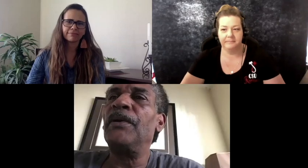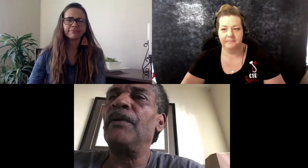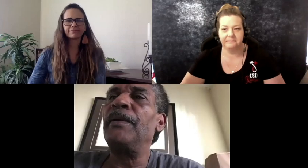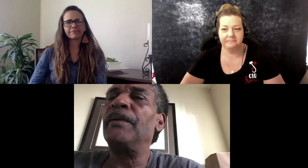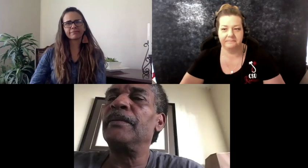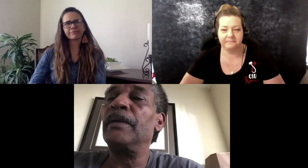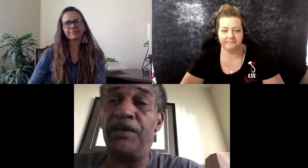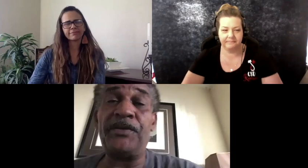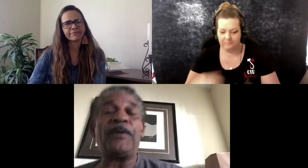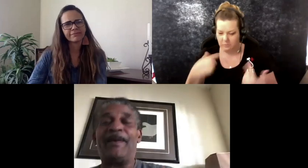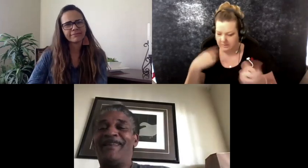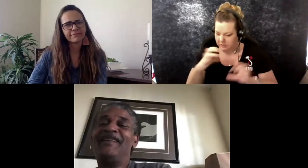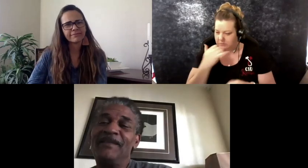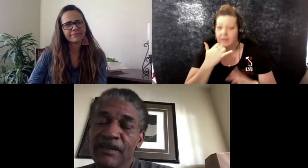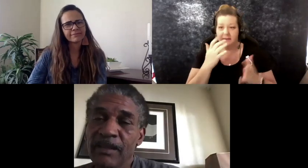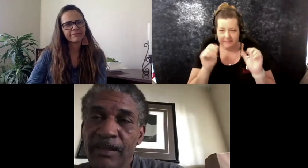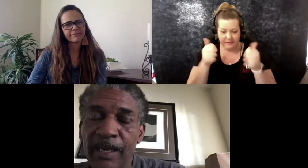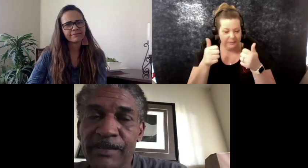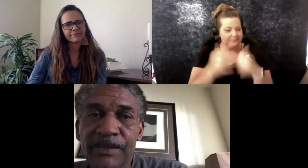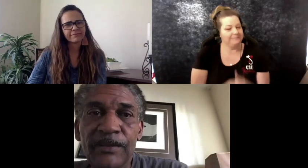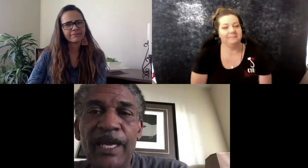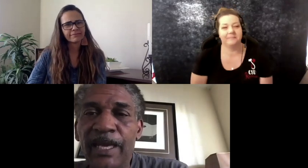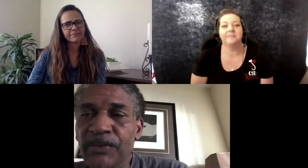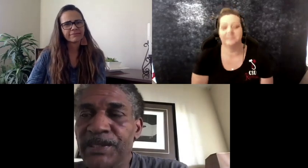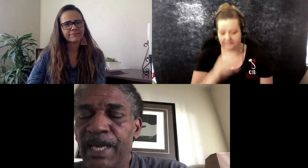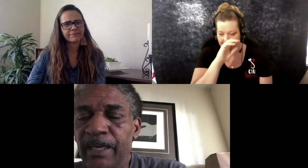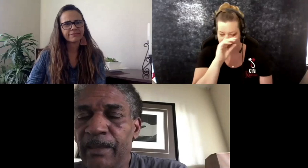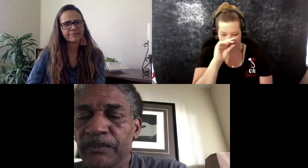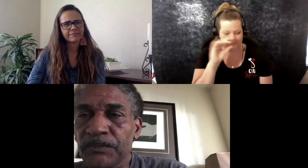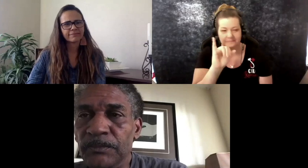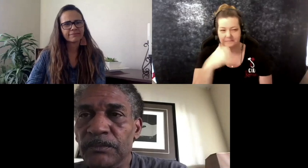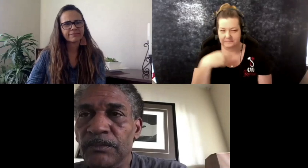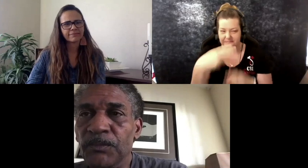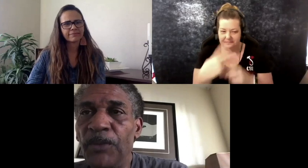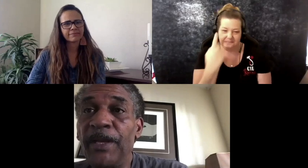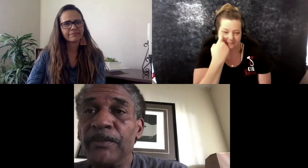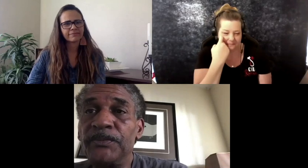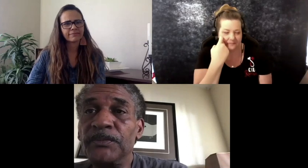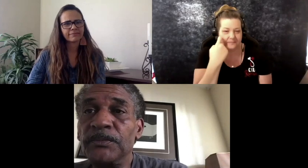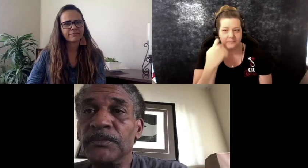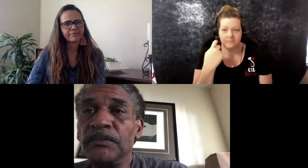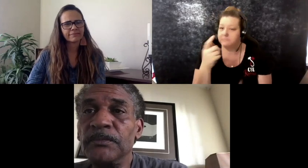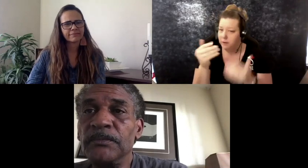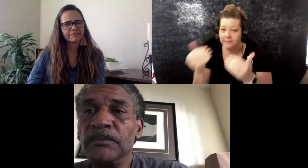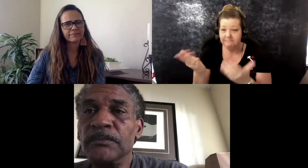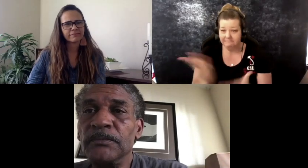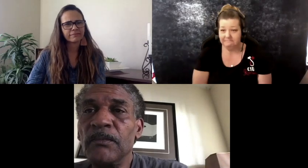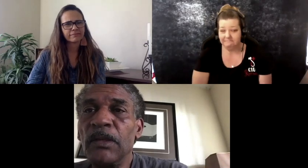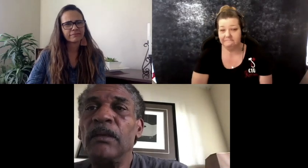What am I doing wrong here? Okay, okay. There you go. Yeah, so like I was saying, pardon me? Go